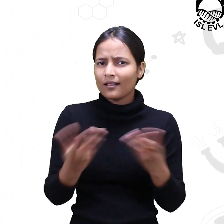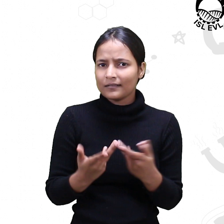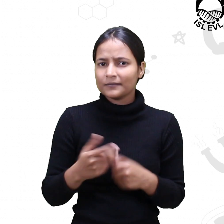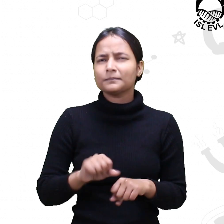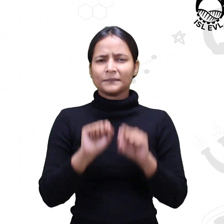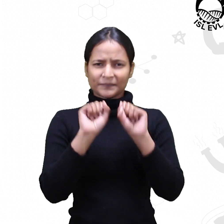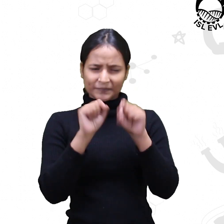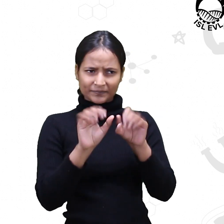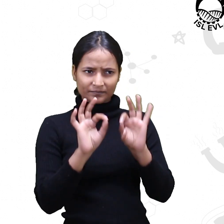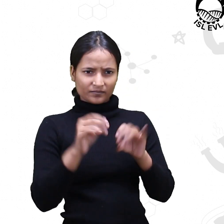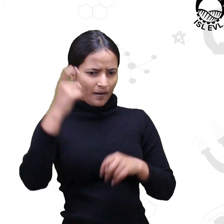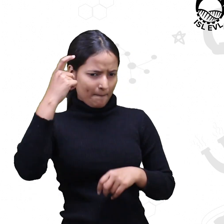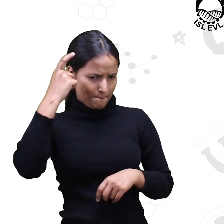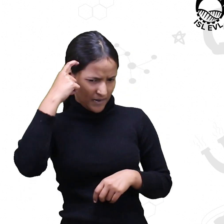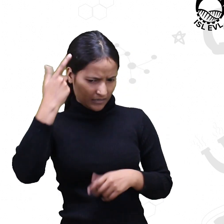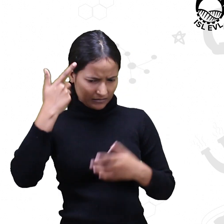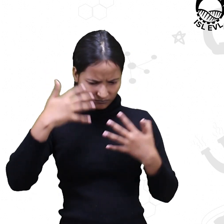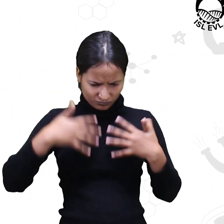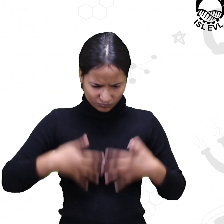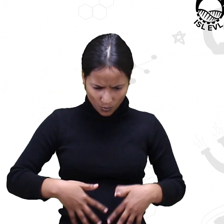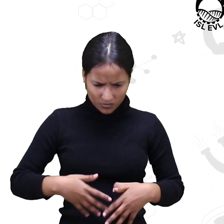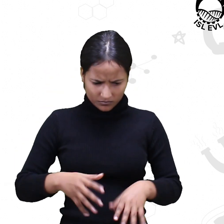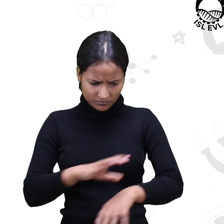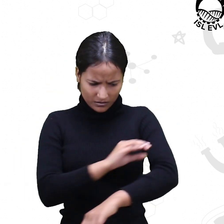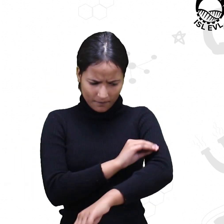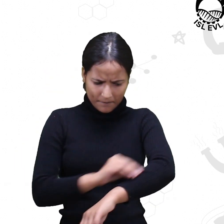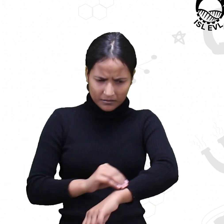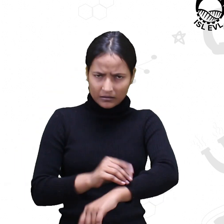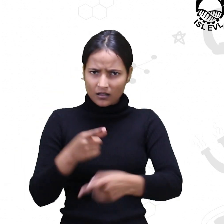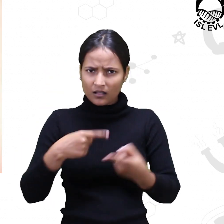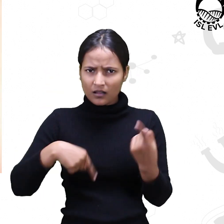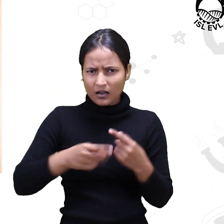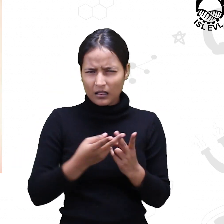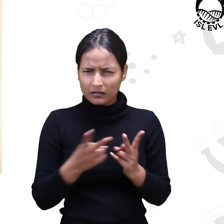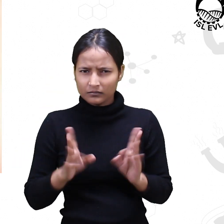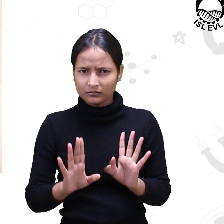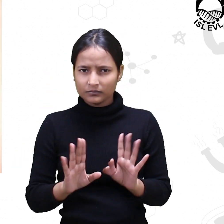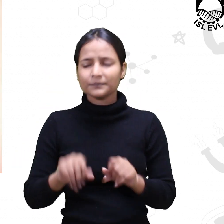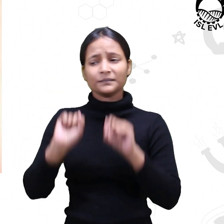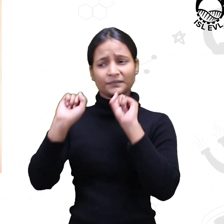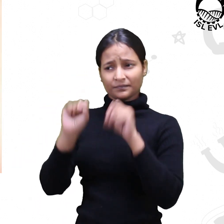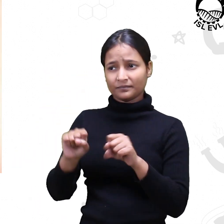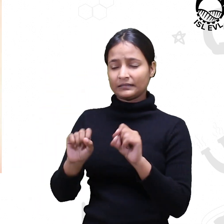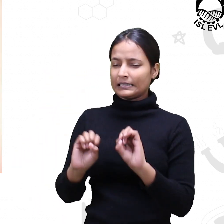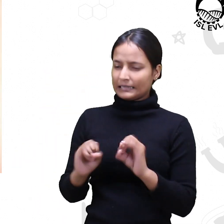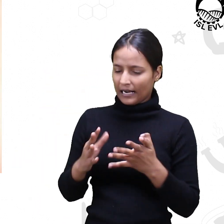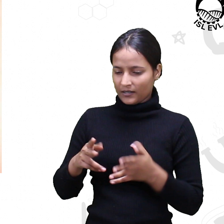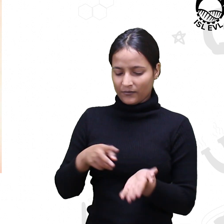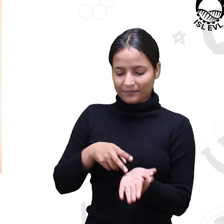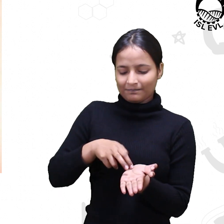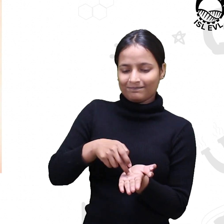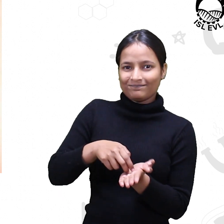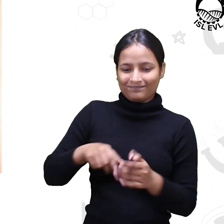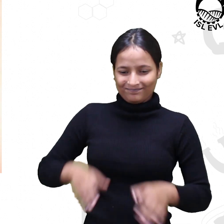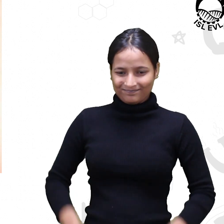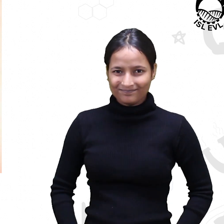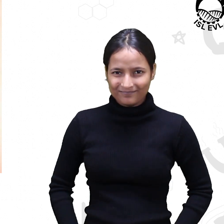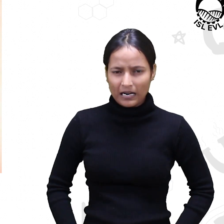muscles. Bones, brains? Yes, exactly. So, starting with legs. As the leg of the baby